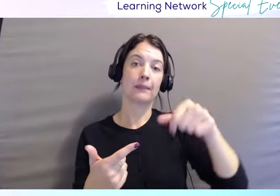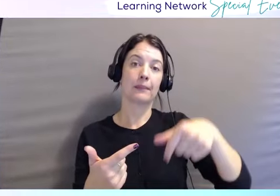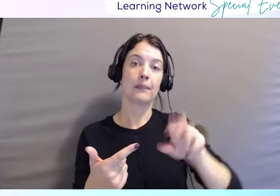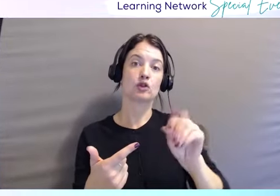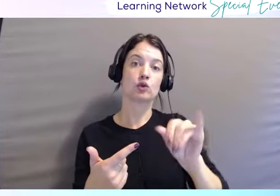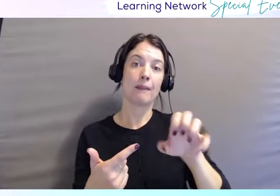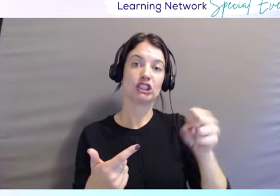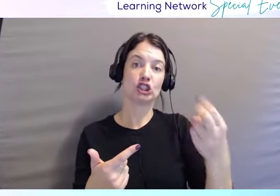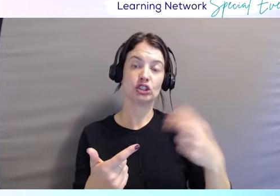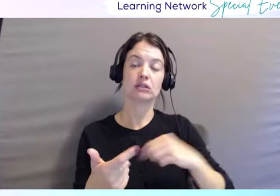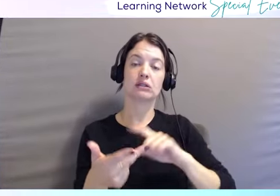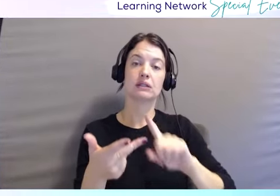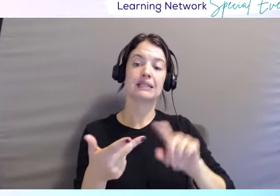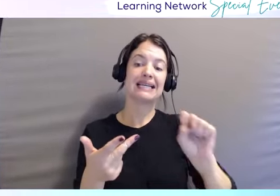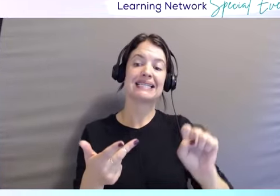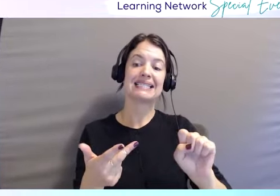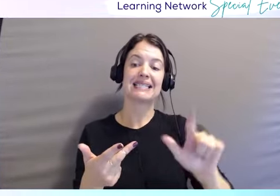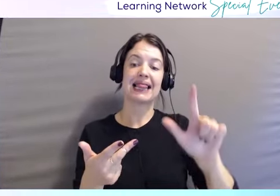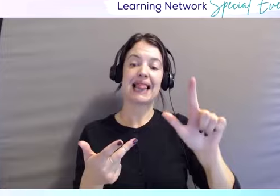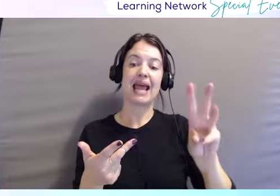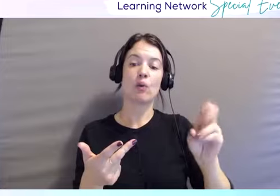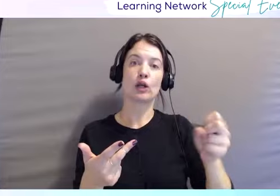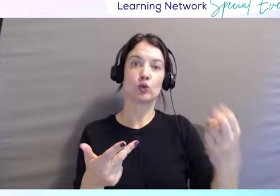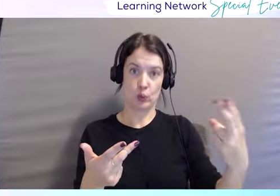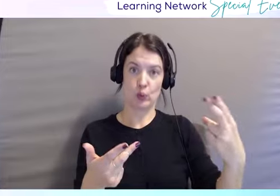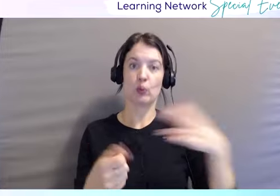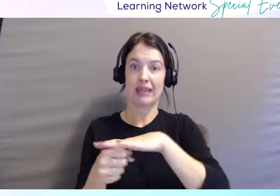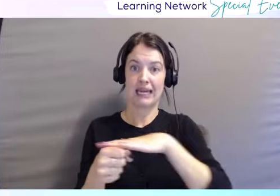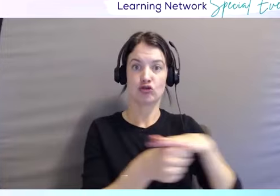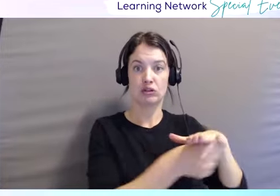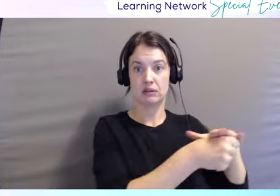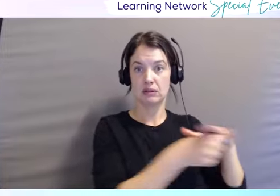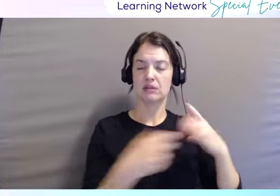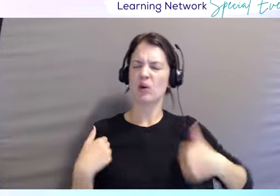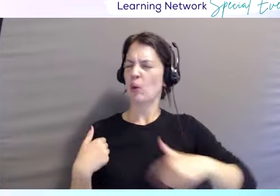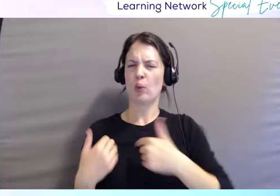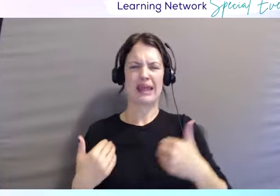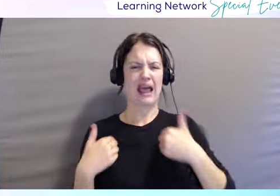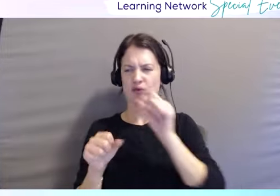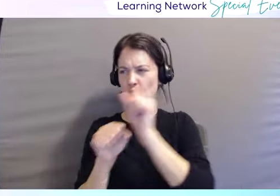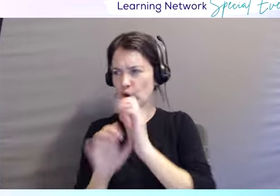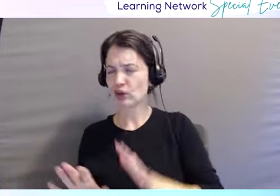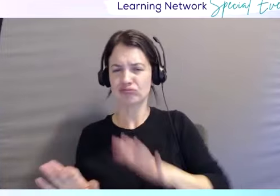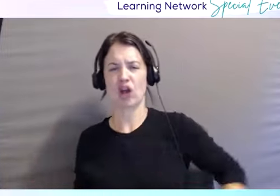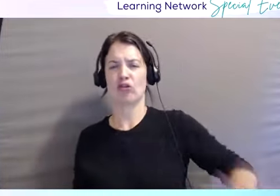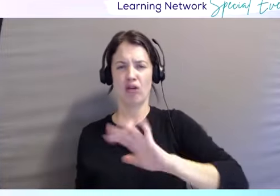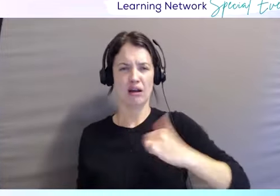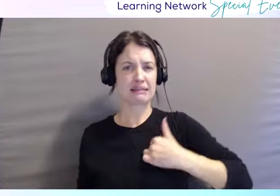Excellence for Women's Health is virtual. We have personnel and activities across Canada and in some cases in other